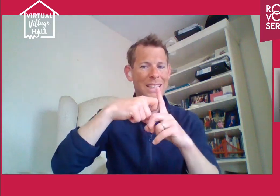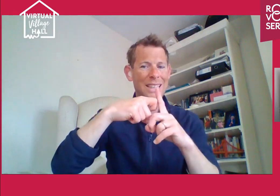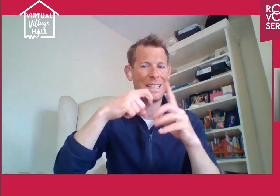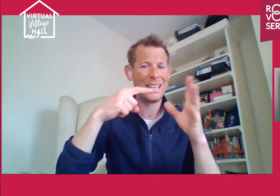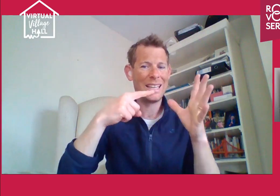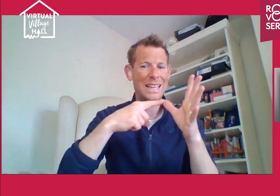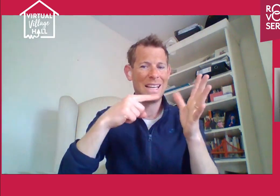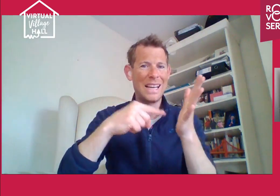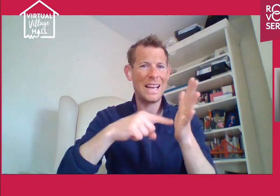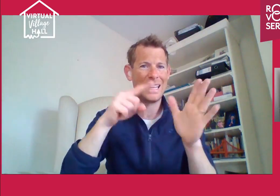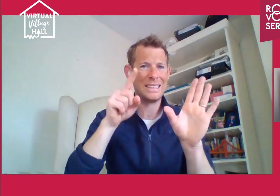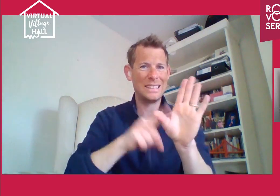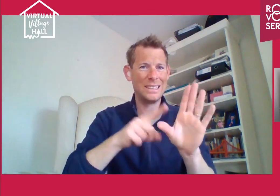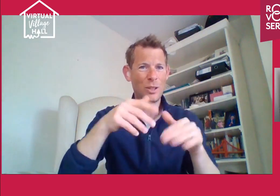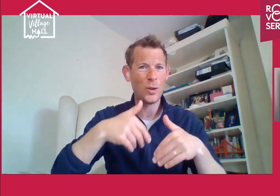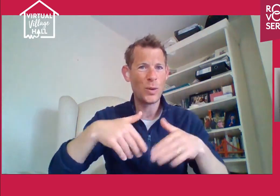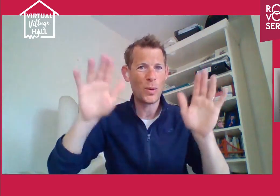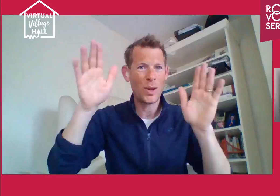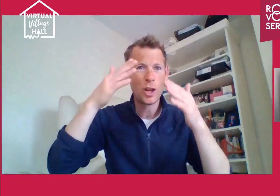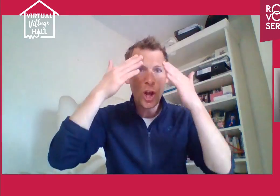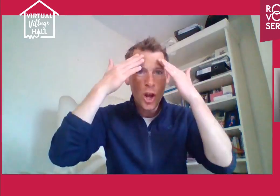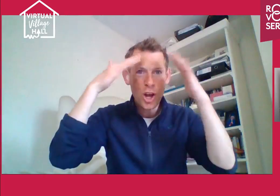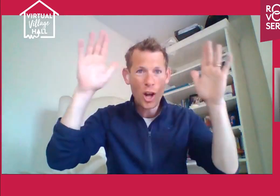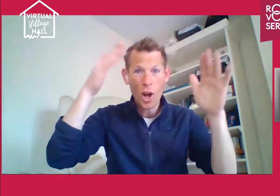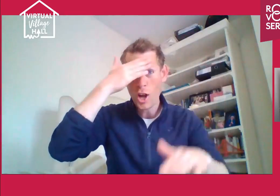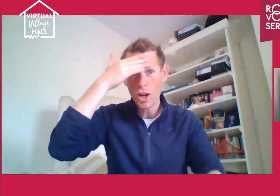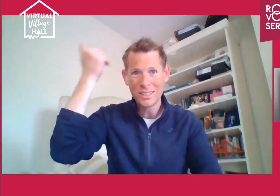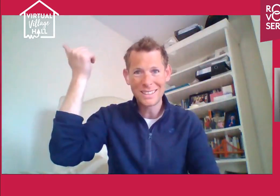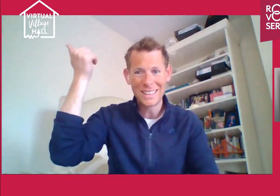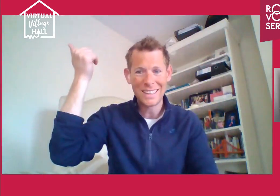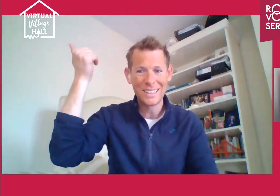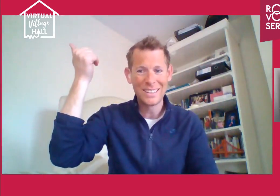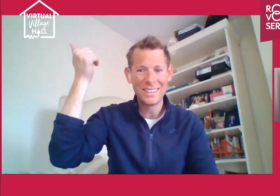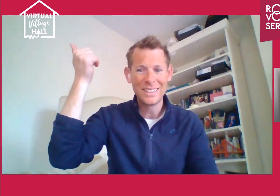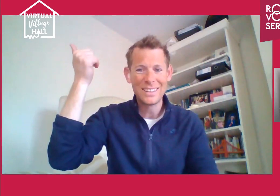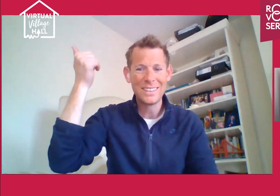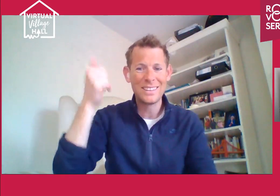Oh, lucky you, Kitty, you're going away on holiday.